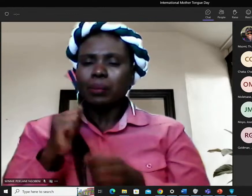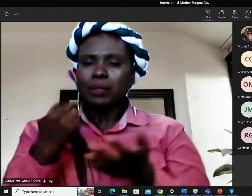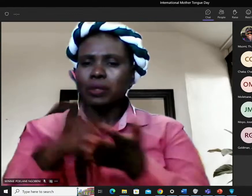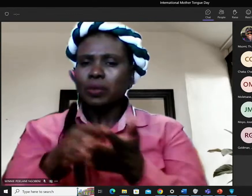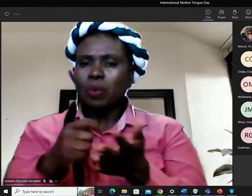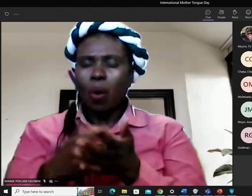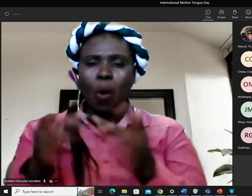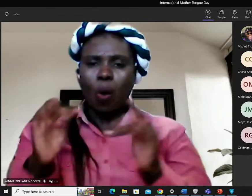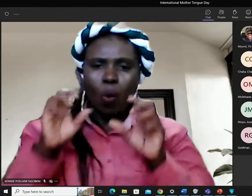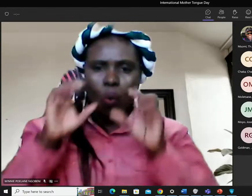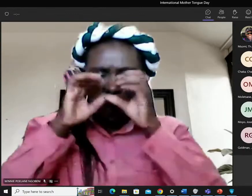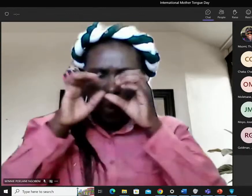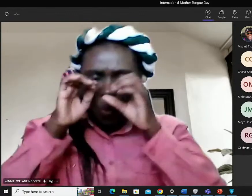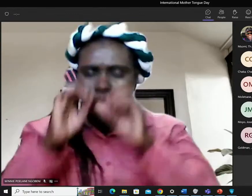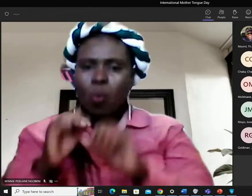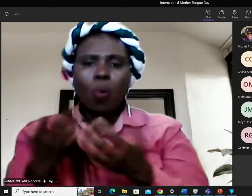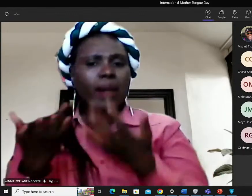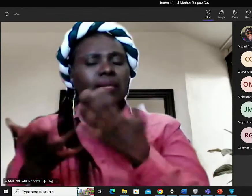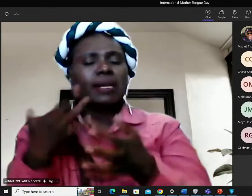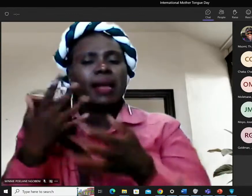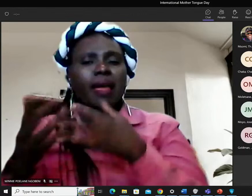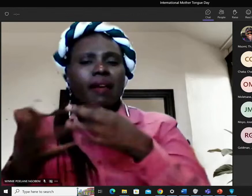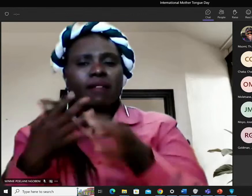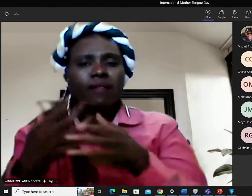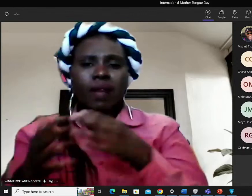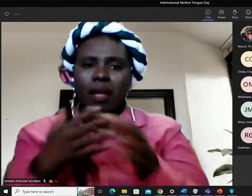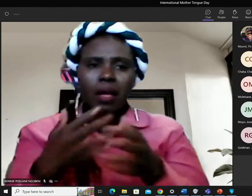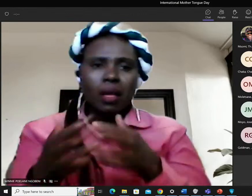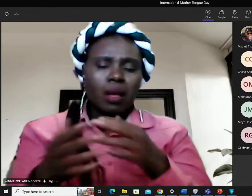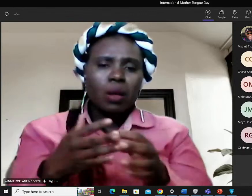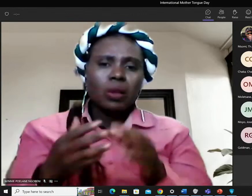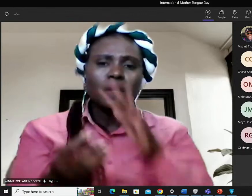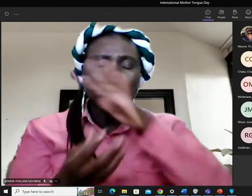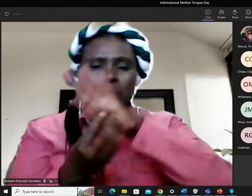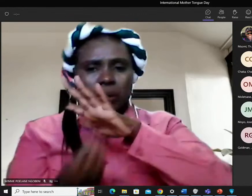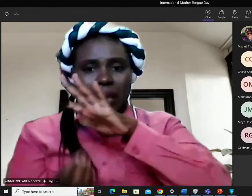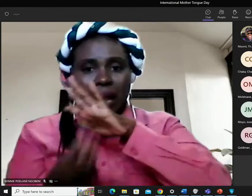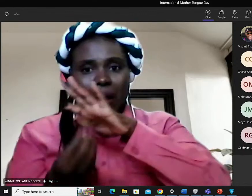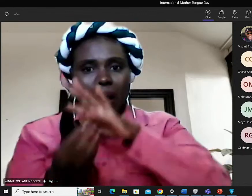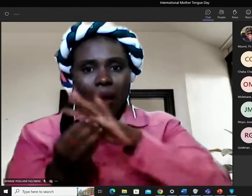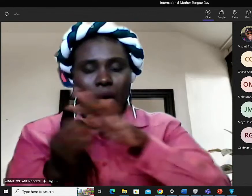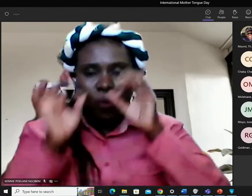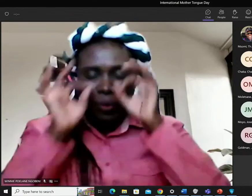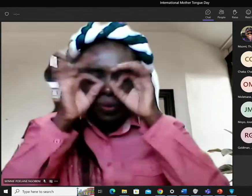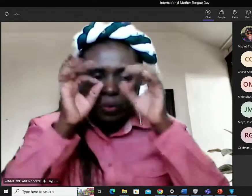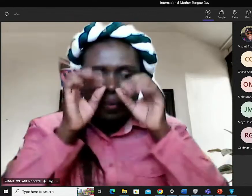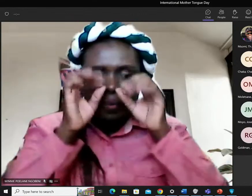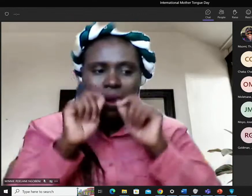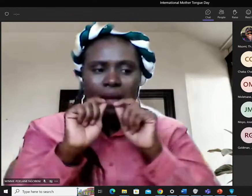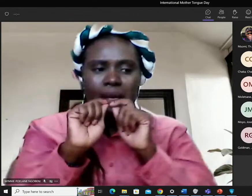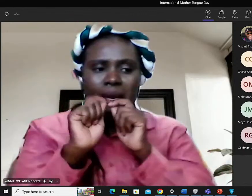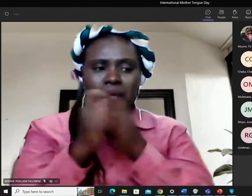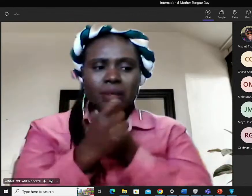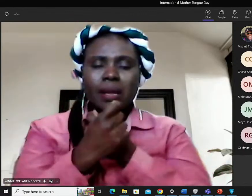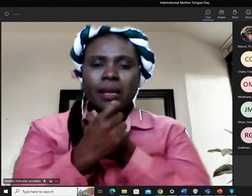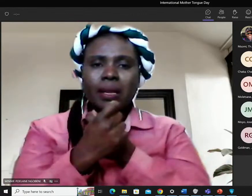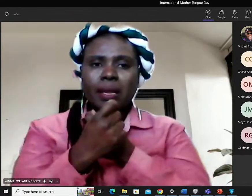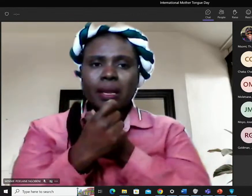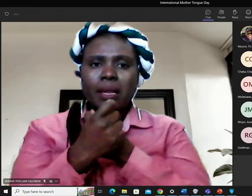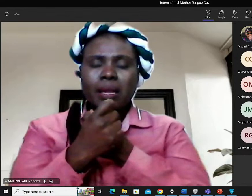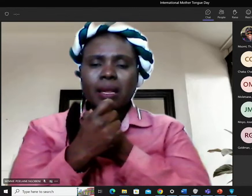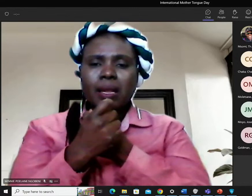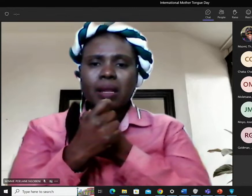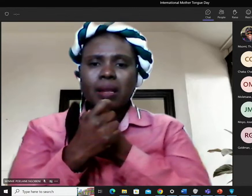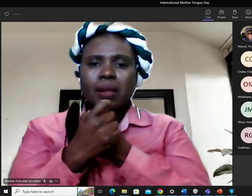you're using. I want us to download Google Translate. That's just 2 minutes for